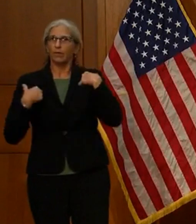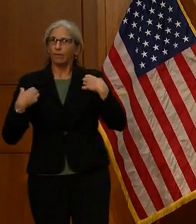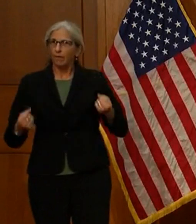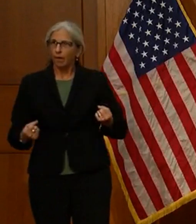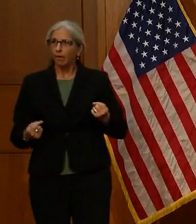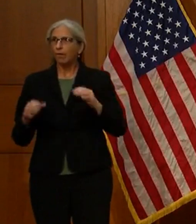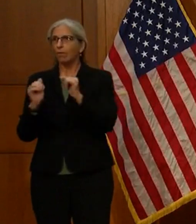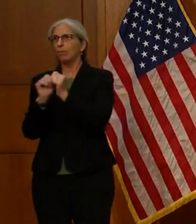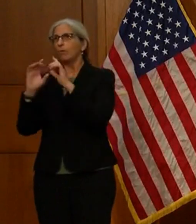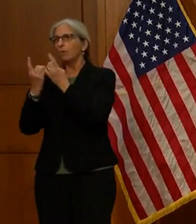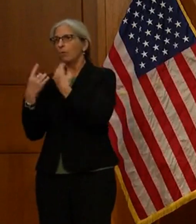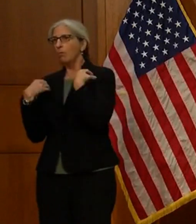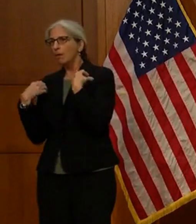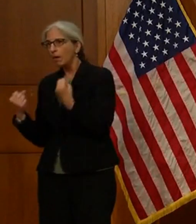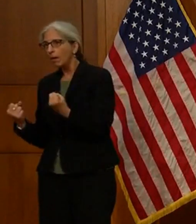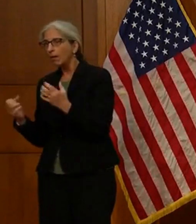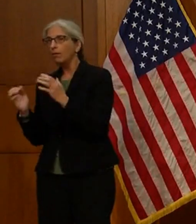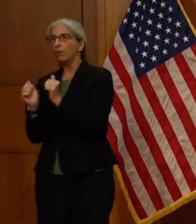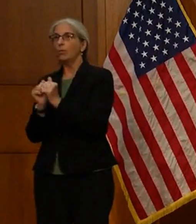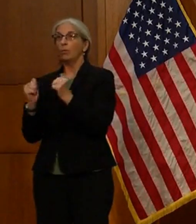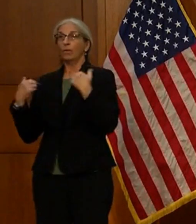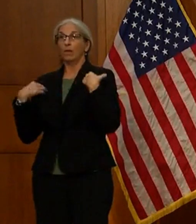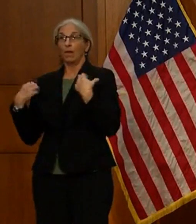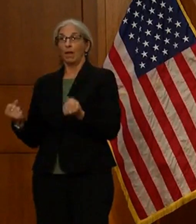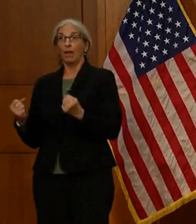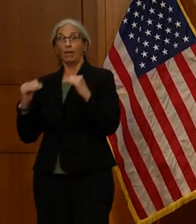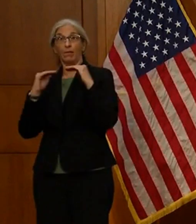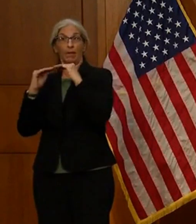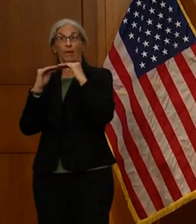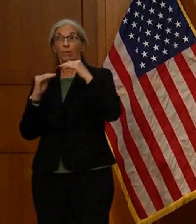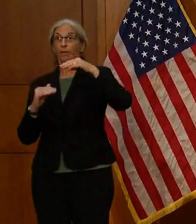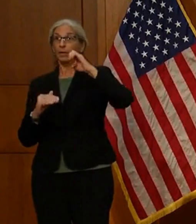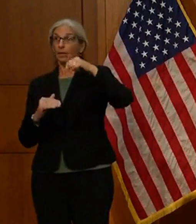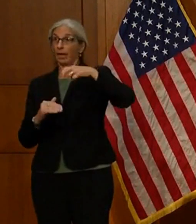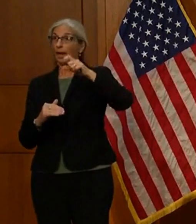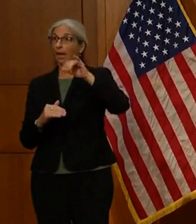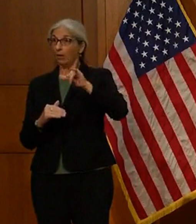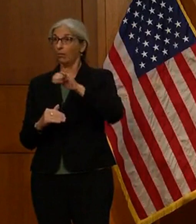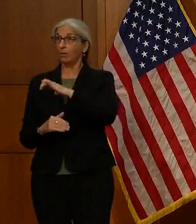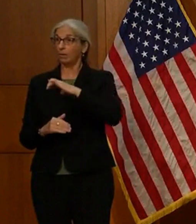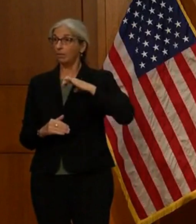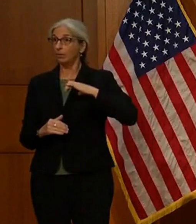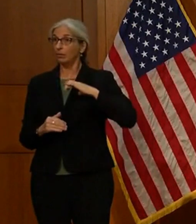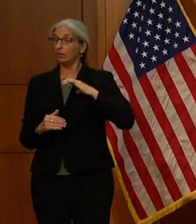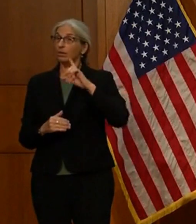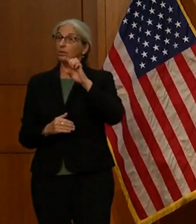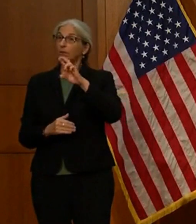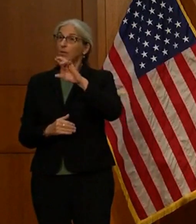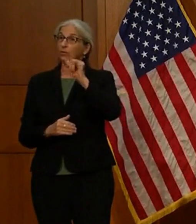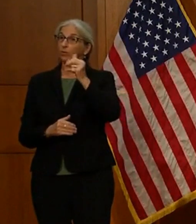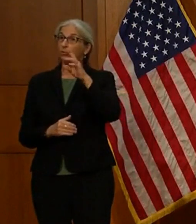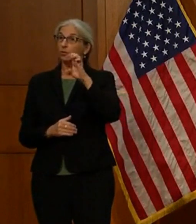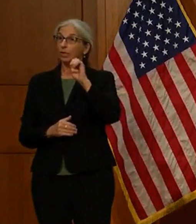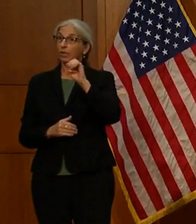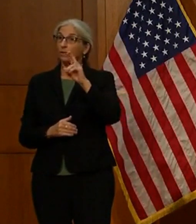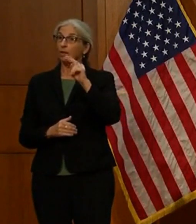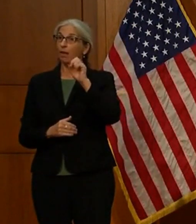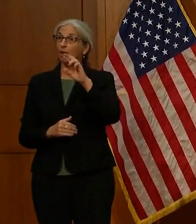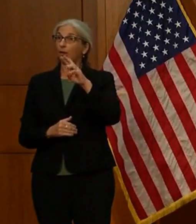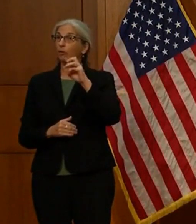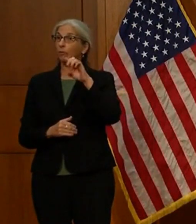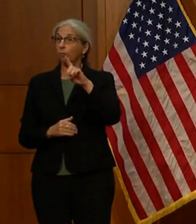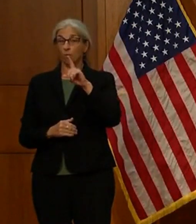our Health Equity Commission that's overseen by Dr. Janice Underwood to get into these